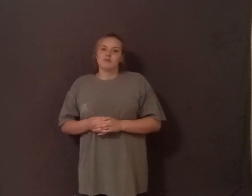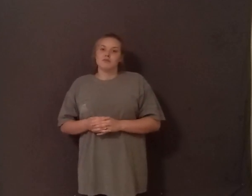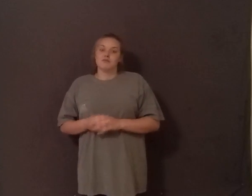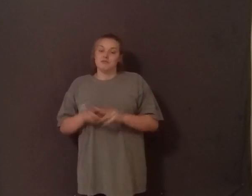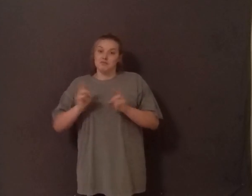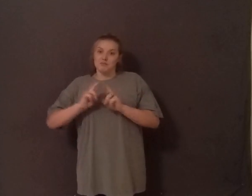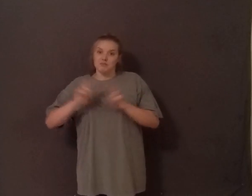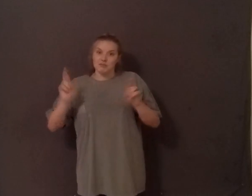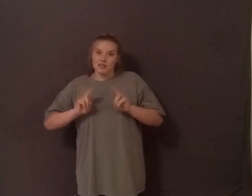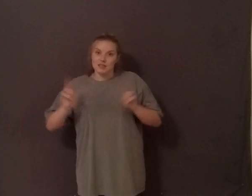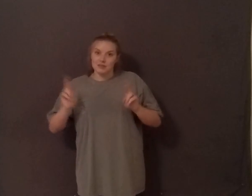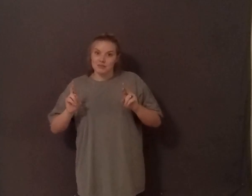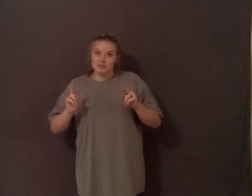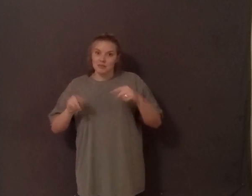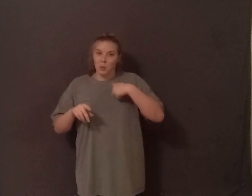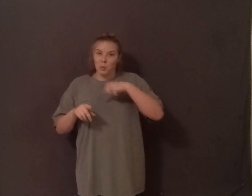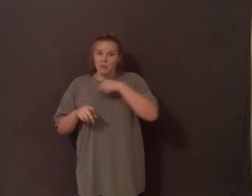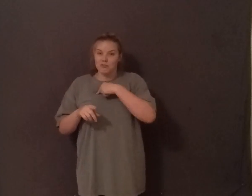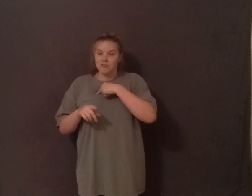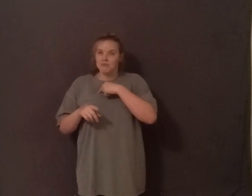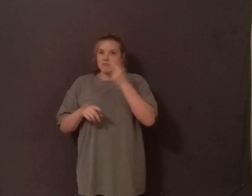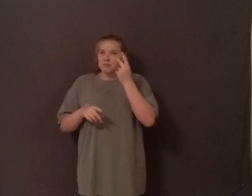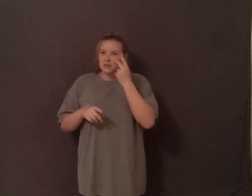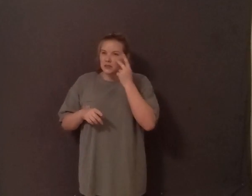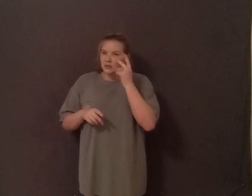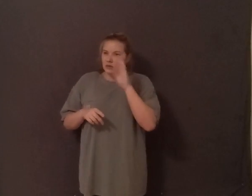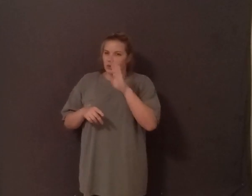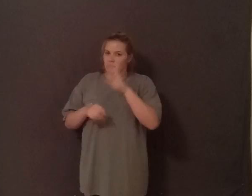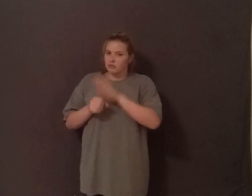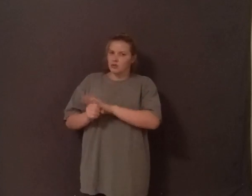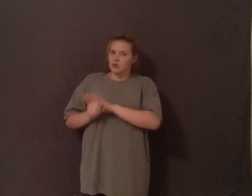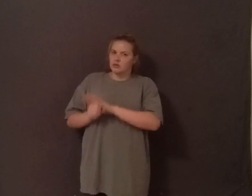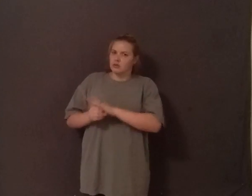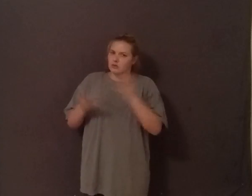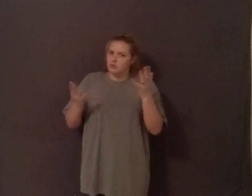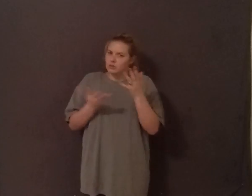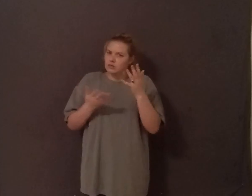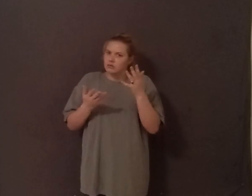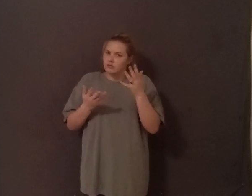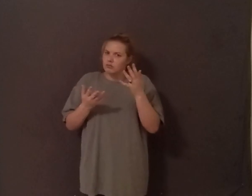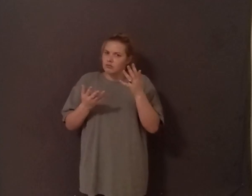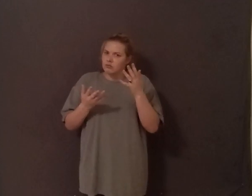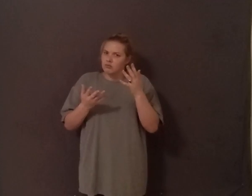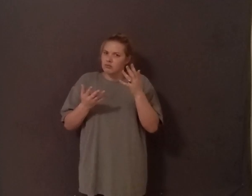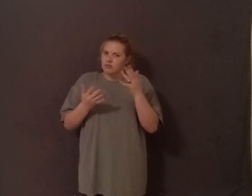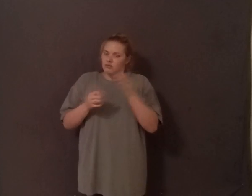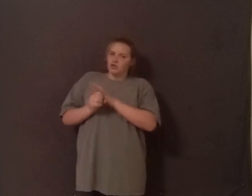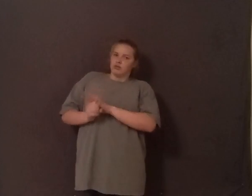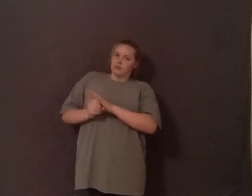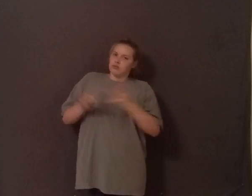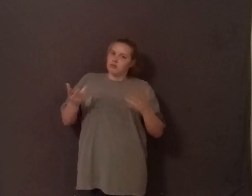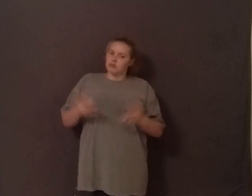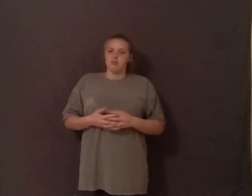now. So right now, you're just here, probably sitting in a room by yourself. There's